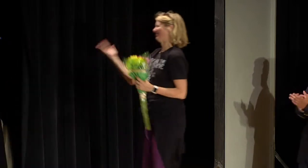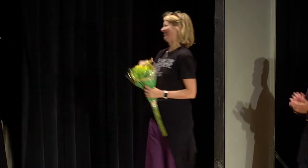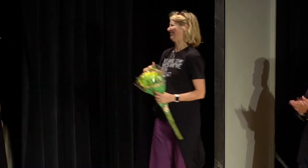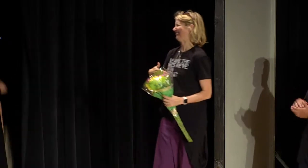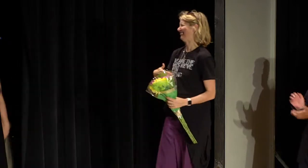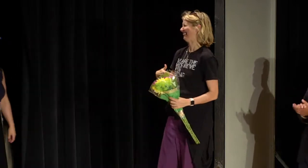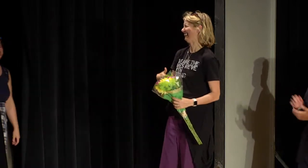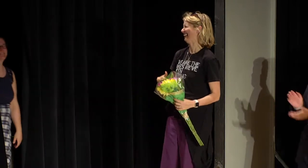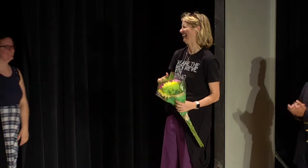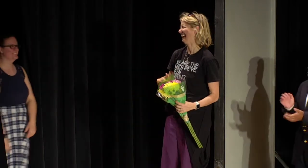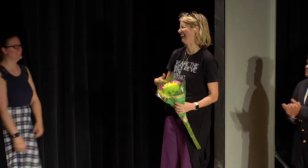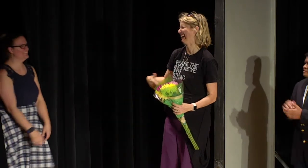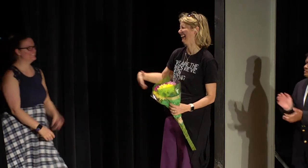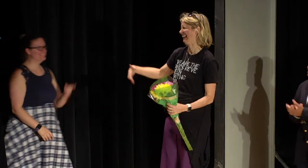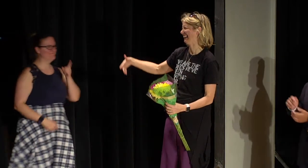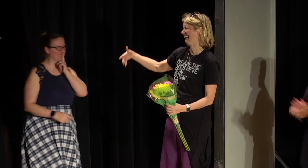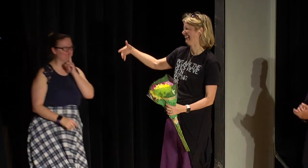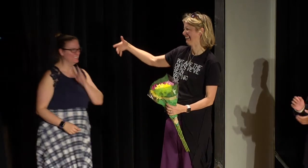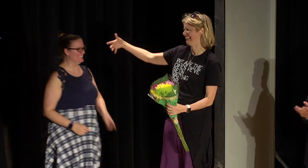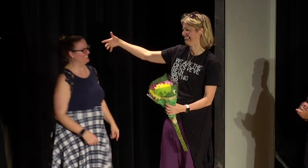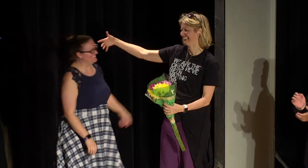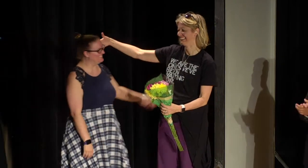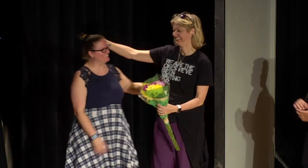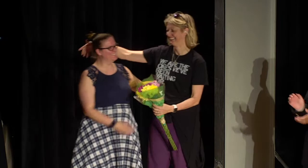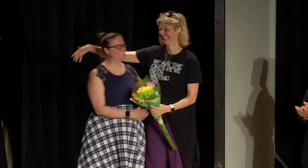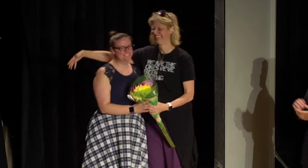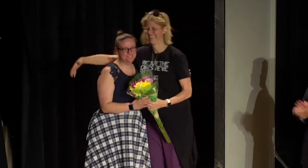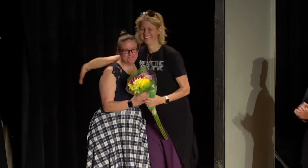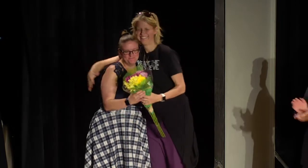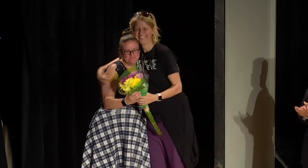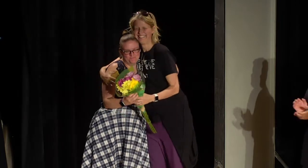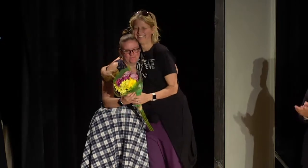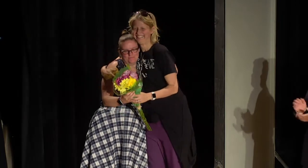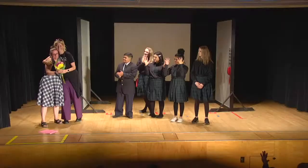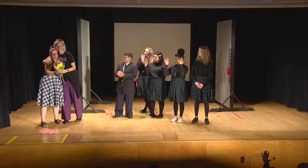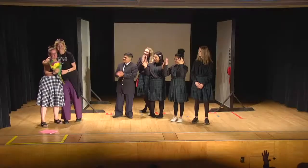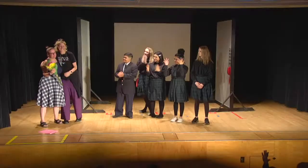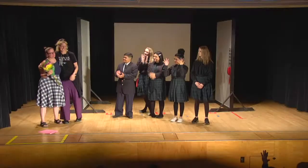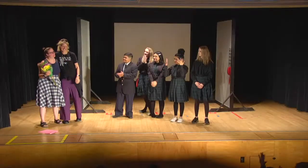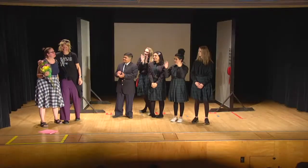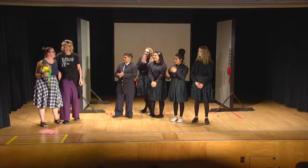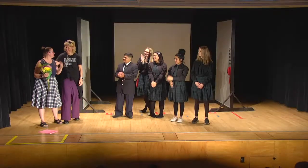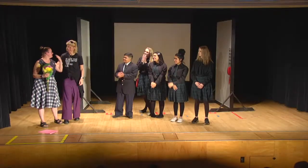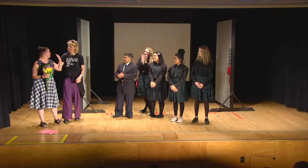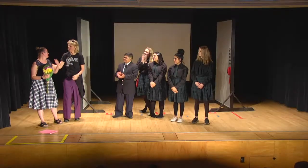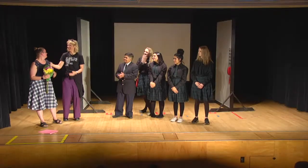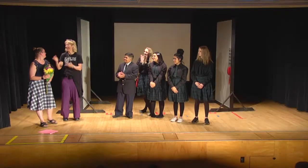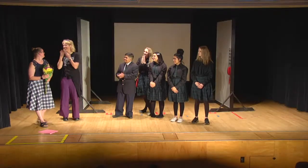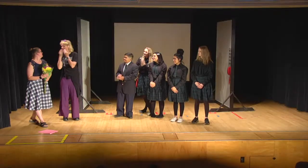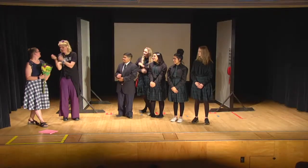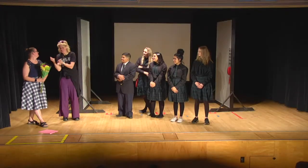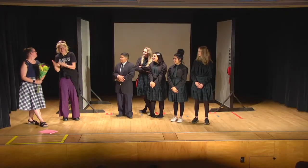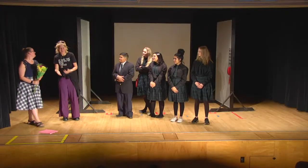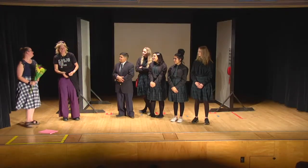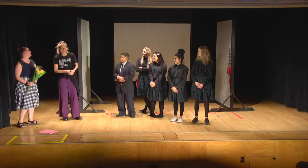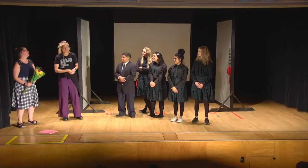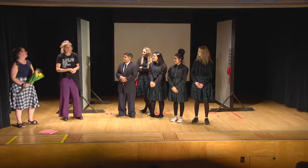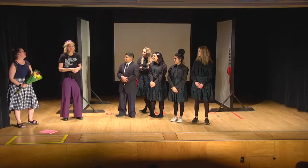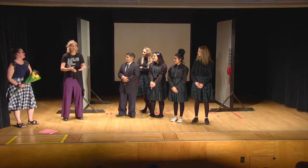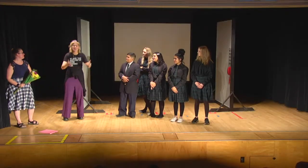Julie Harrison has flowers for Sabra. Oh, you didn't say anything about doing this. Thank you so much, Julie. Thank you